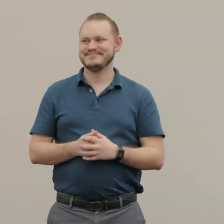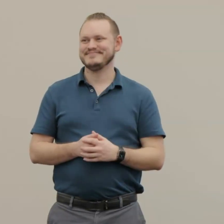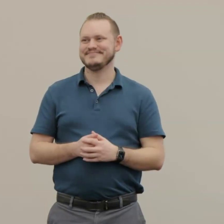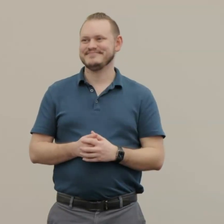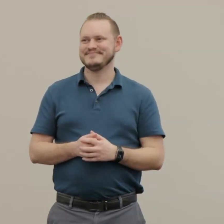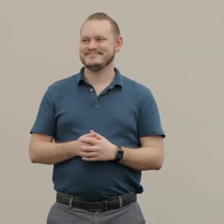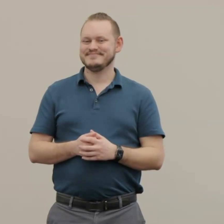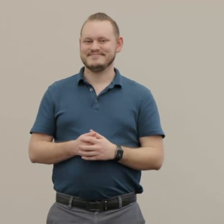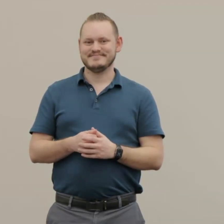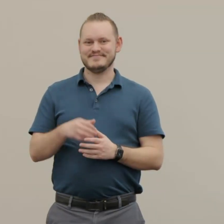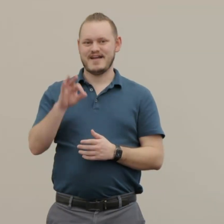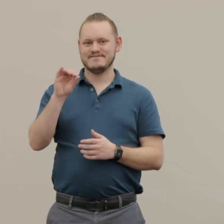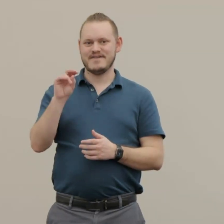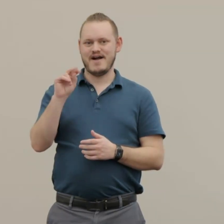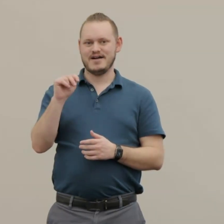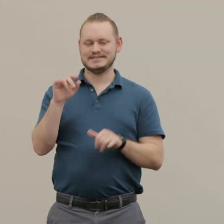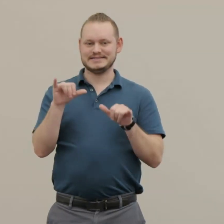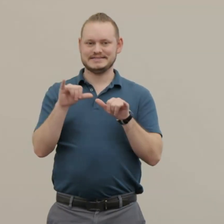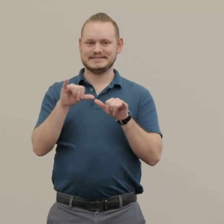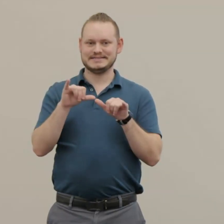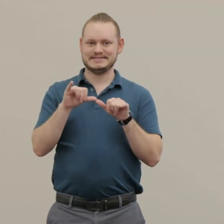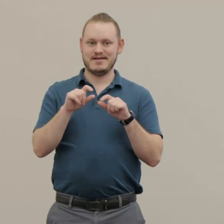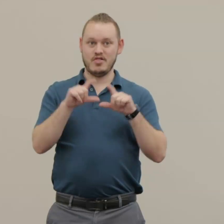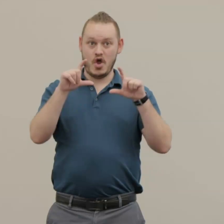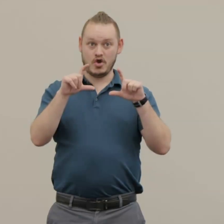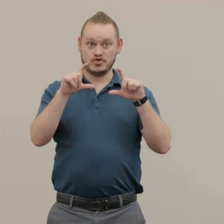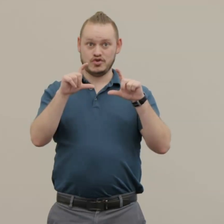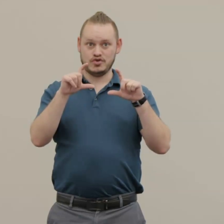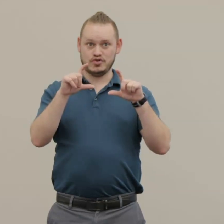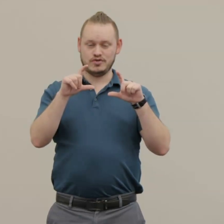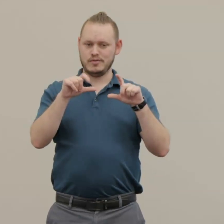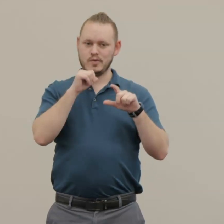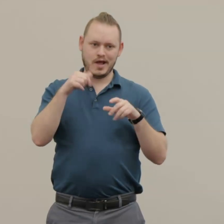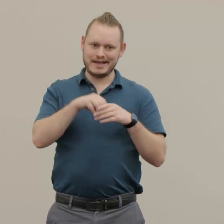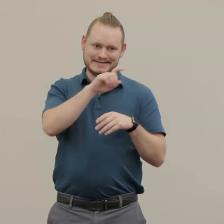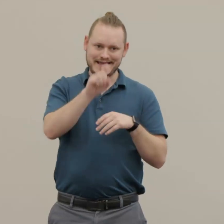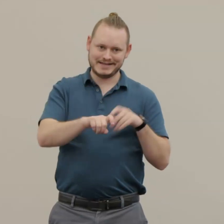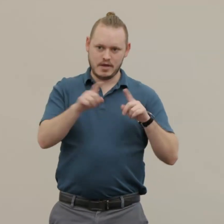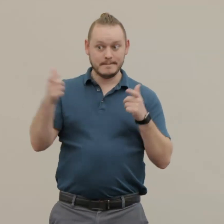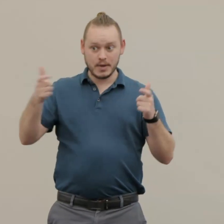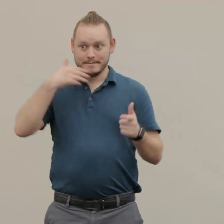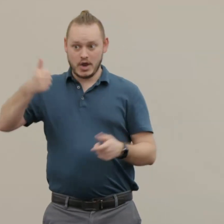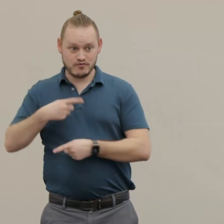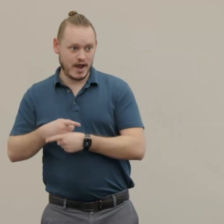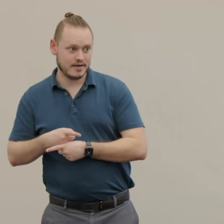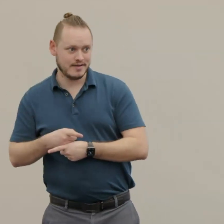Font size, larger. We're not in Texas, but bigger is better,